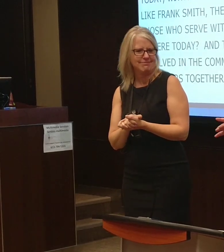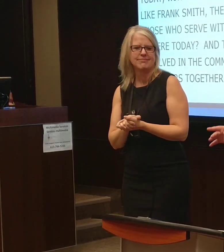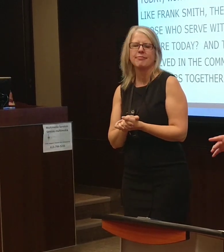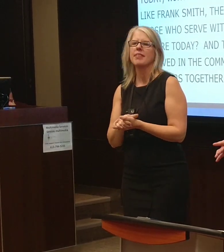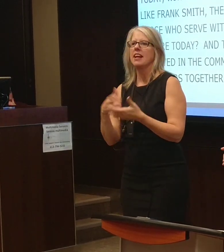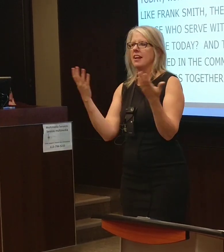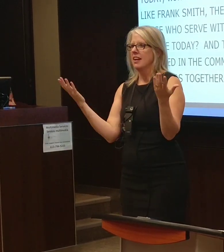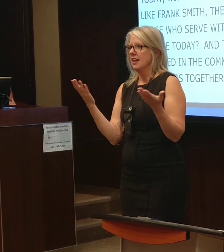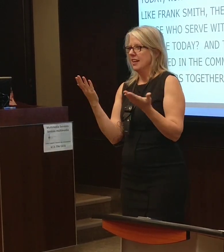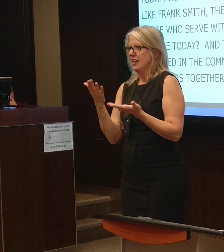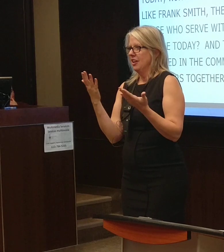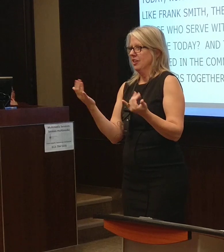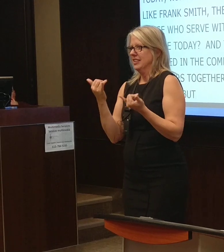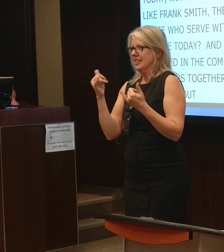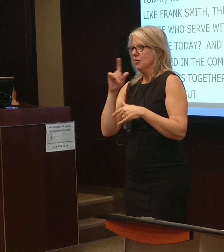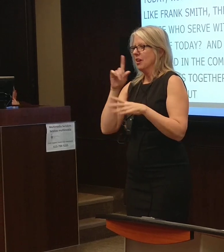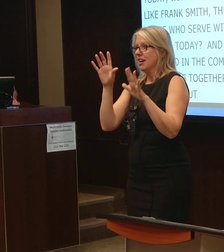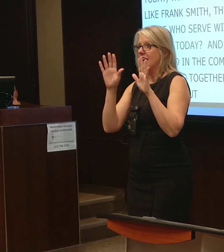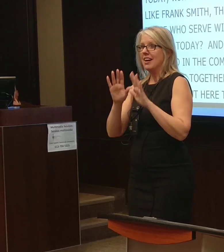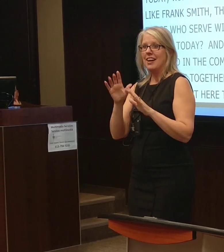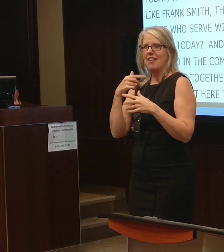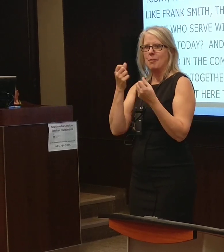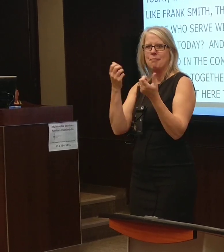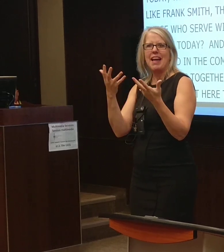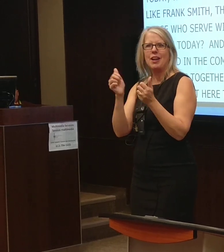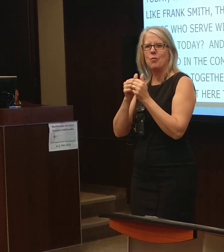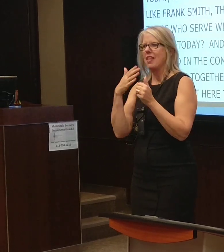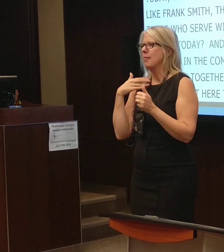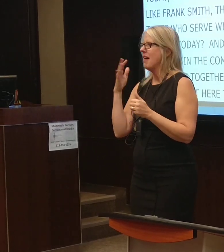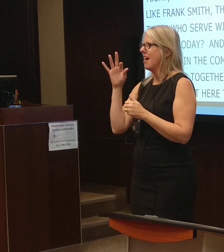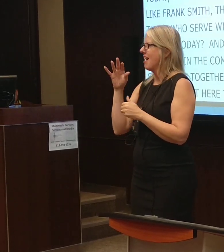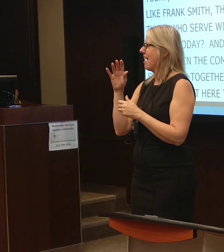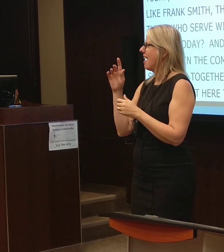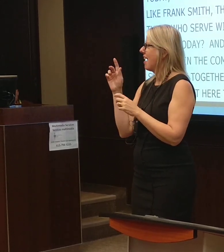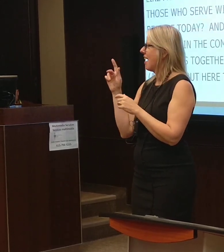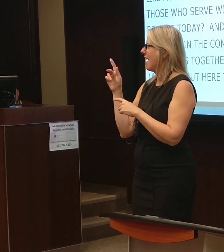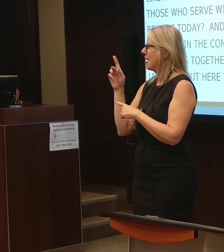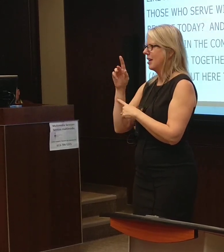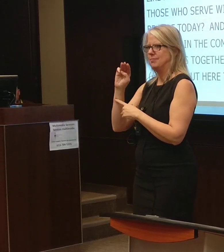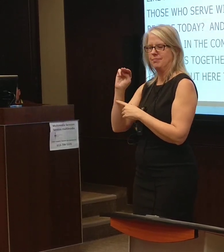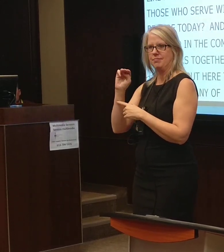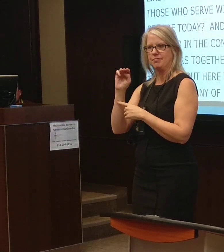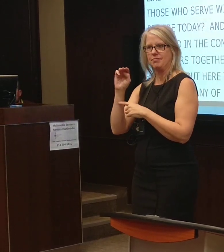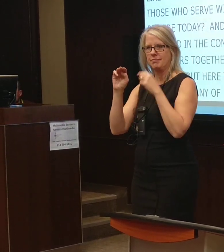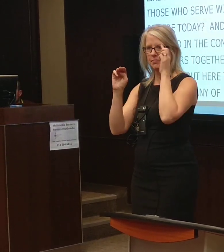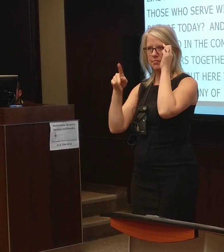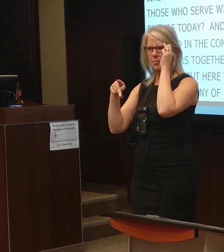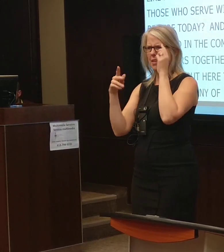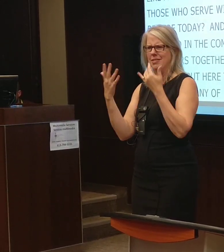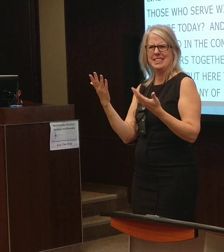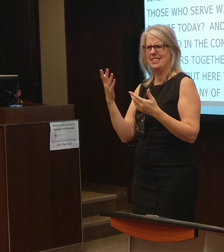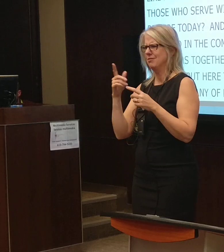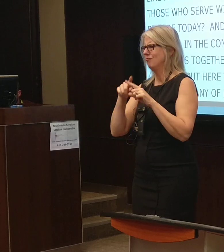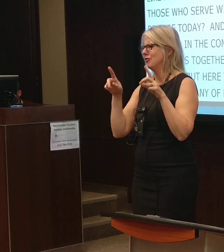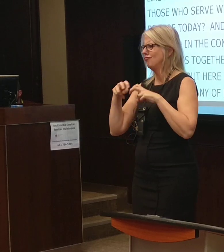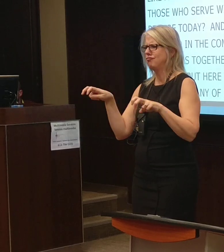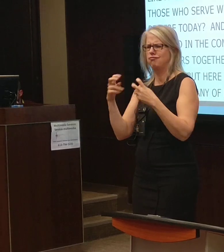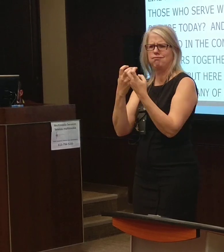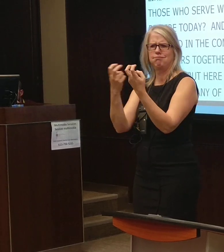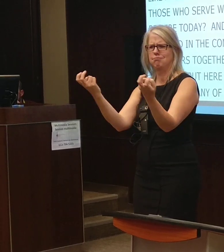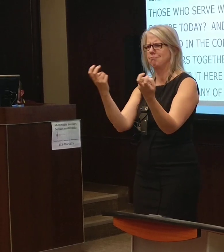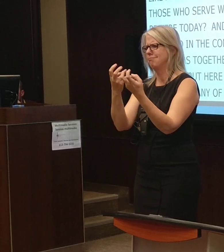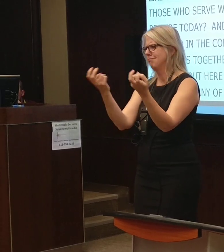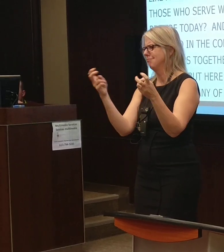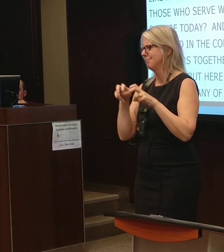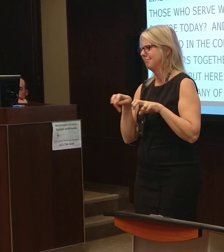there. But here today is extraordinary. I'm here with many of my fellow parliamentarians from all sides of the aisle, and I know